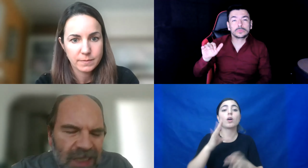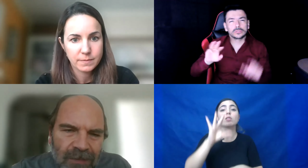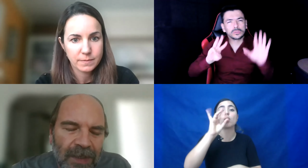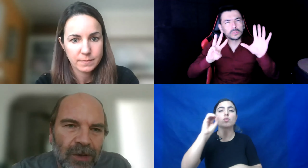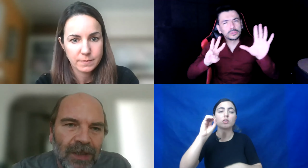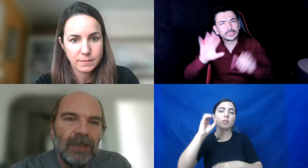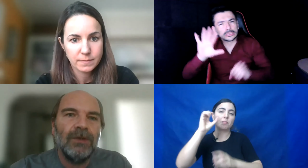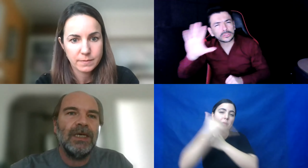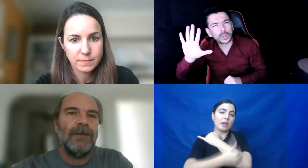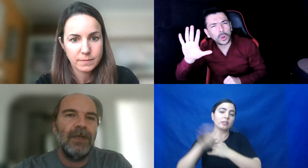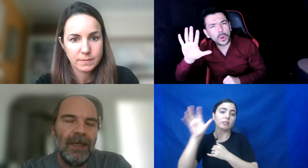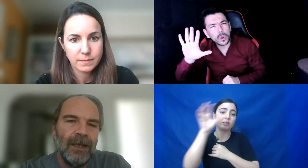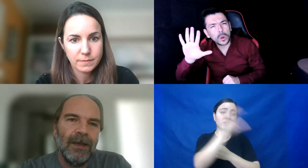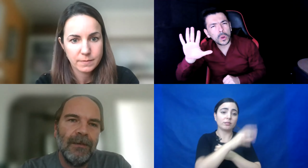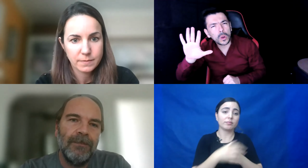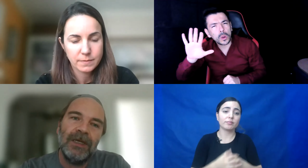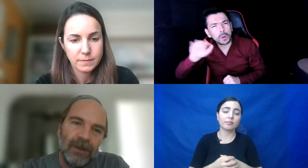7,000 users in